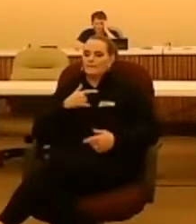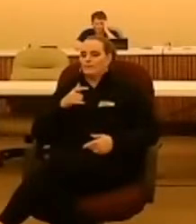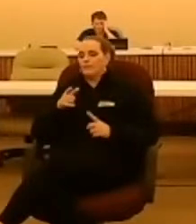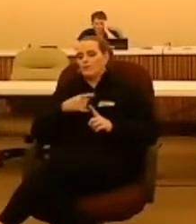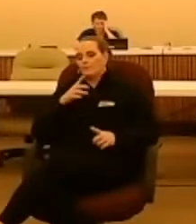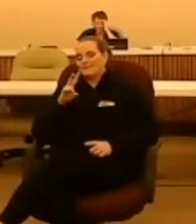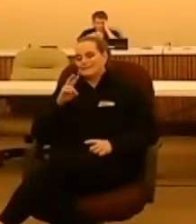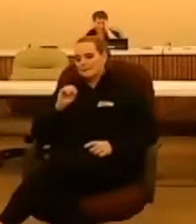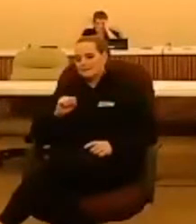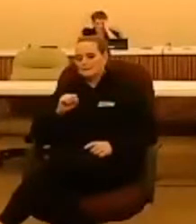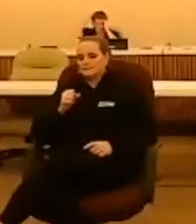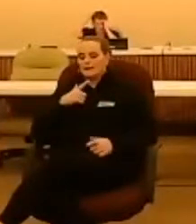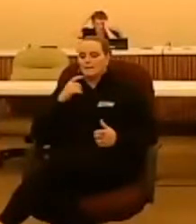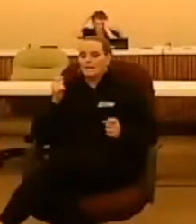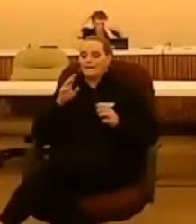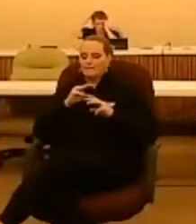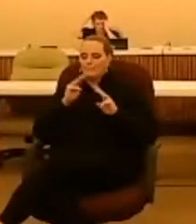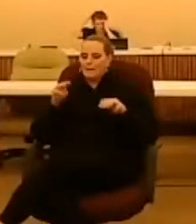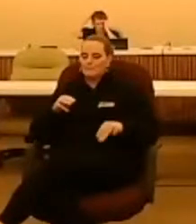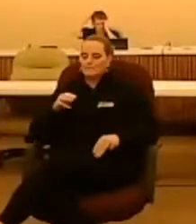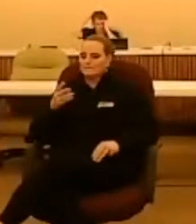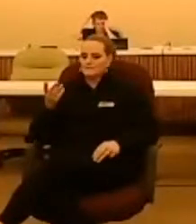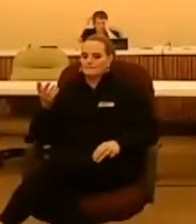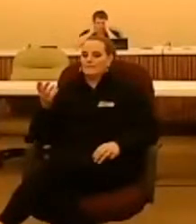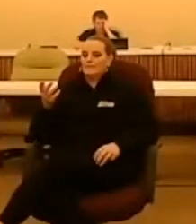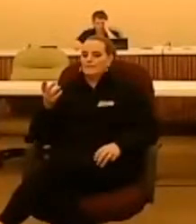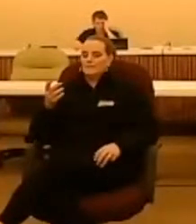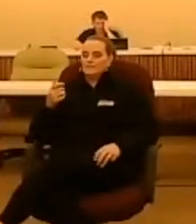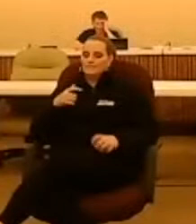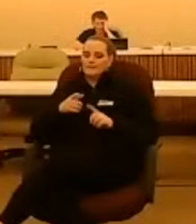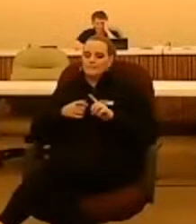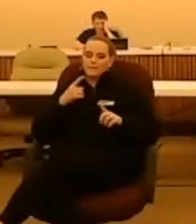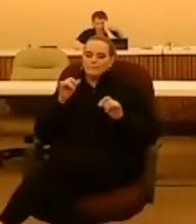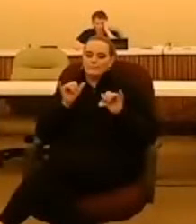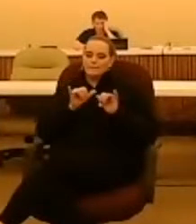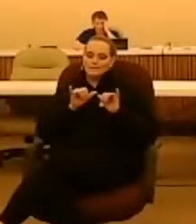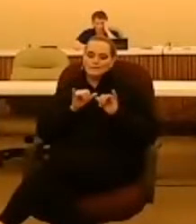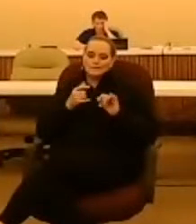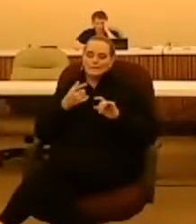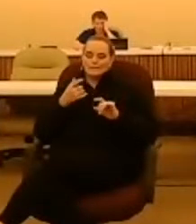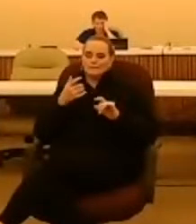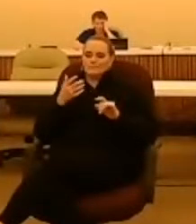maps and stuff that Roland from engineering got me,